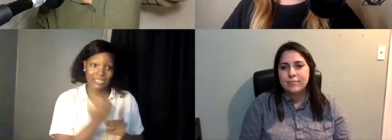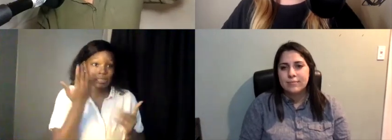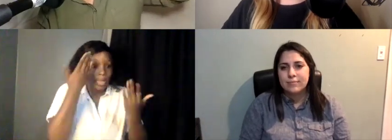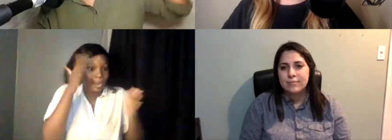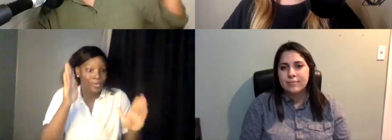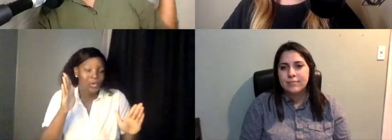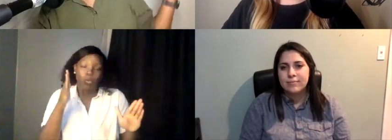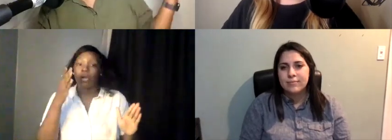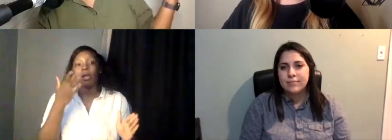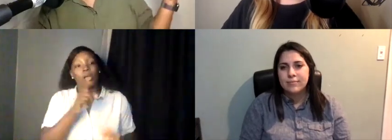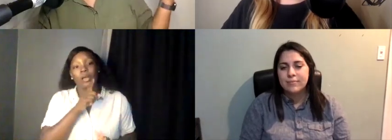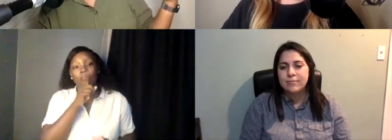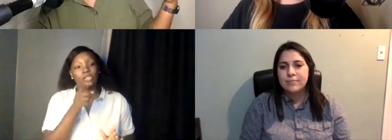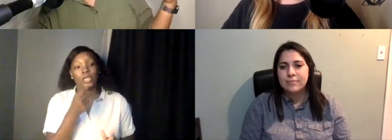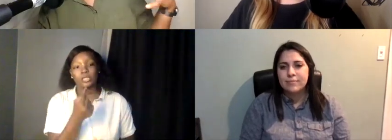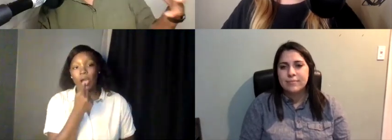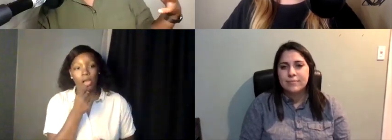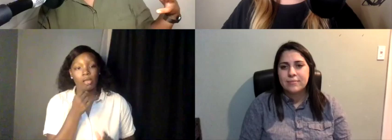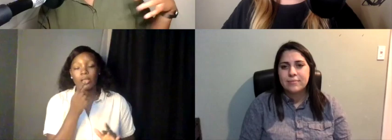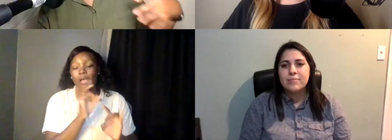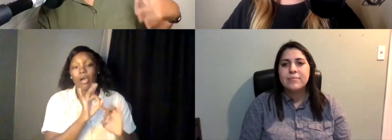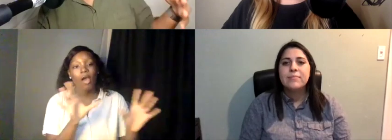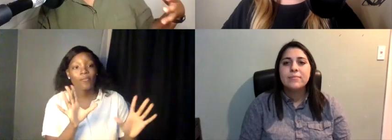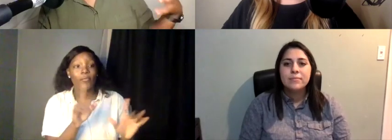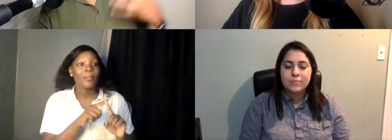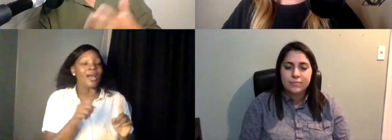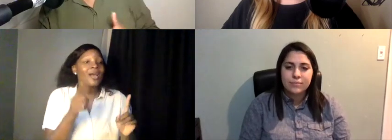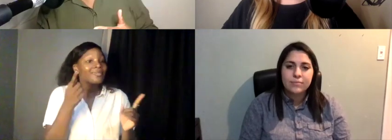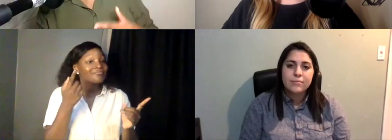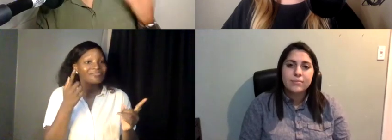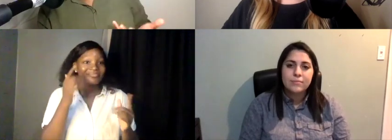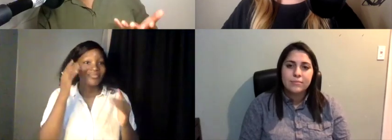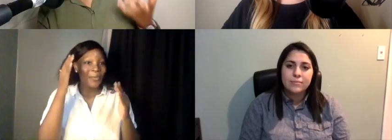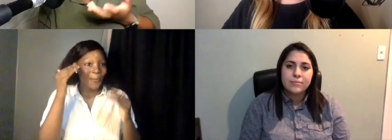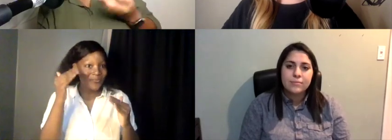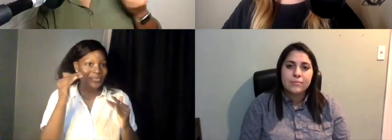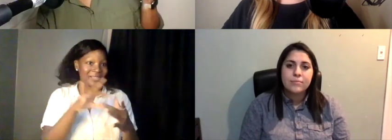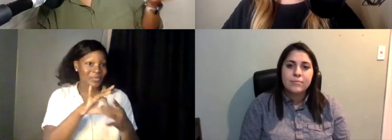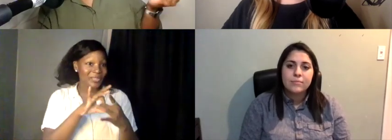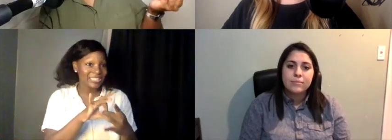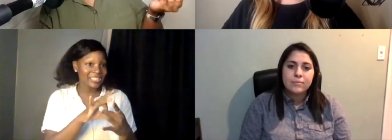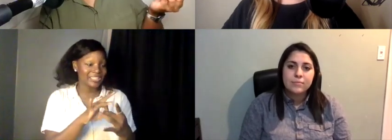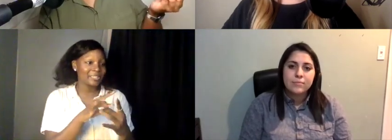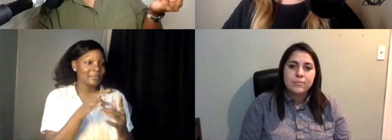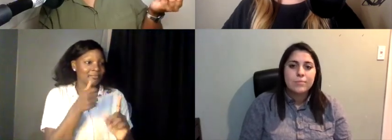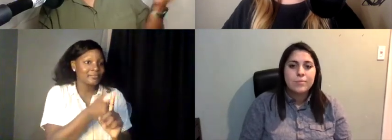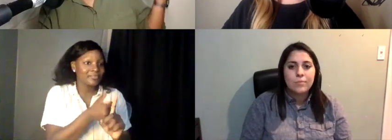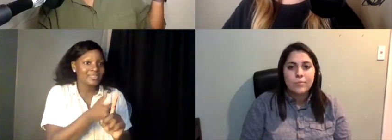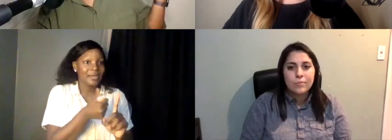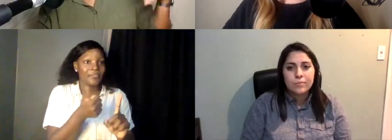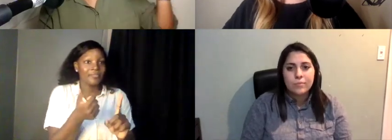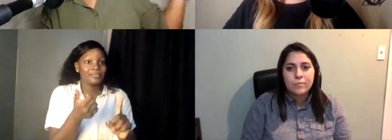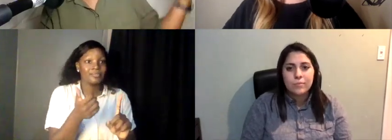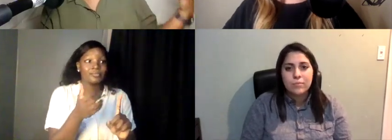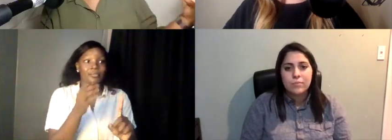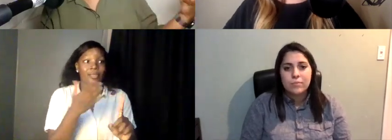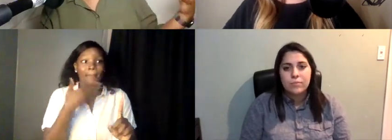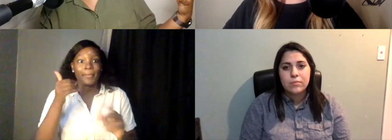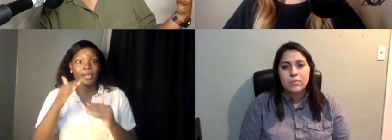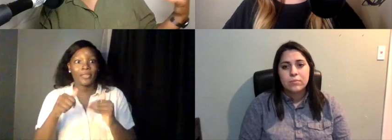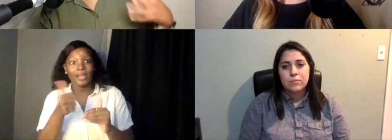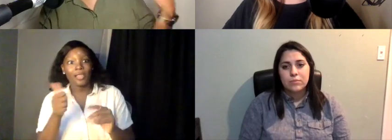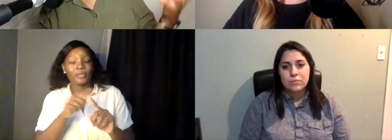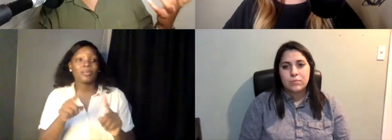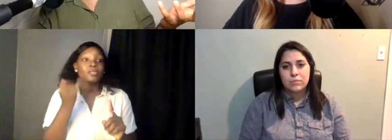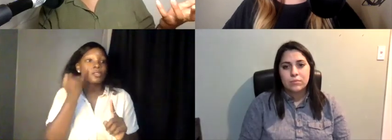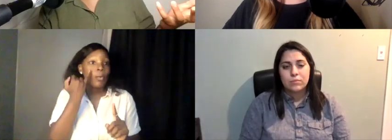person, whether or not you're in a good relationship or not. Hopefully it's better than most, but even if you're not in a great relationship, you still don't want to find out